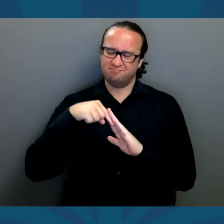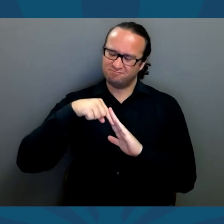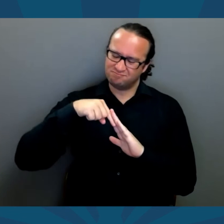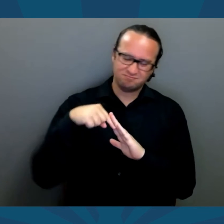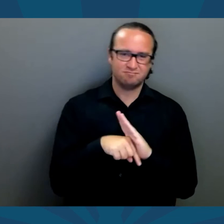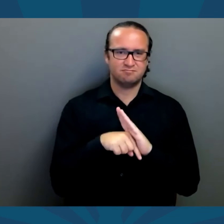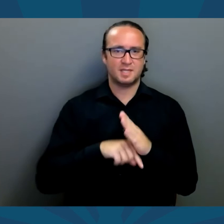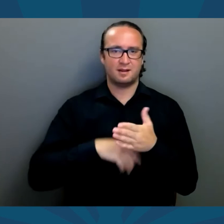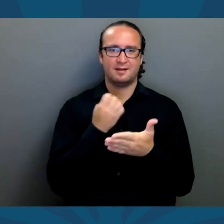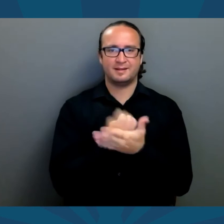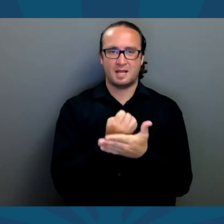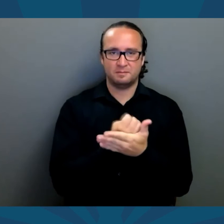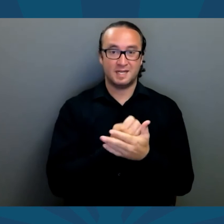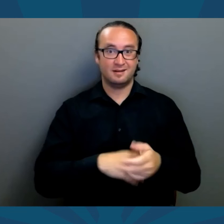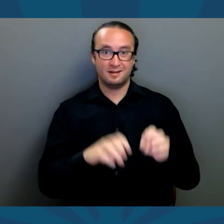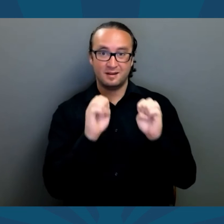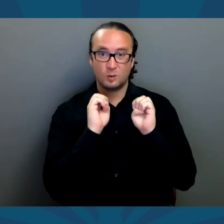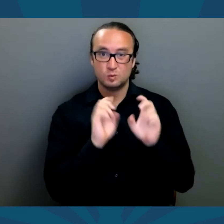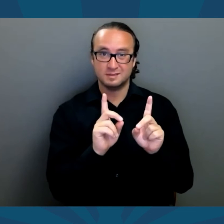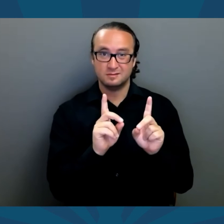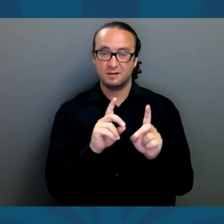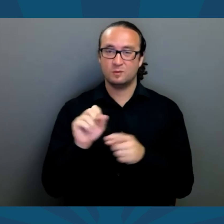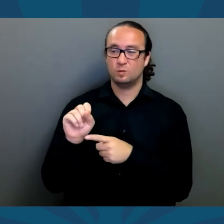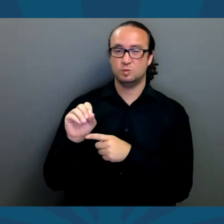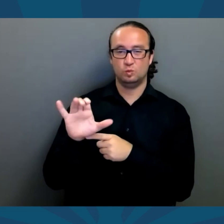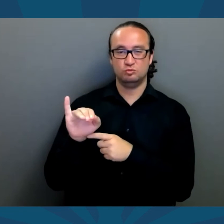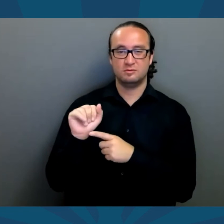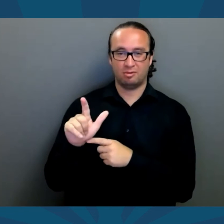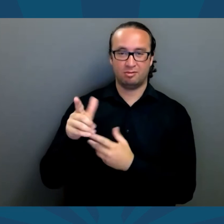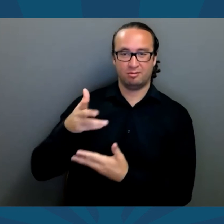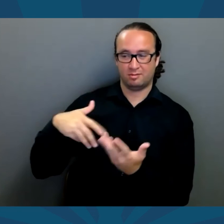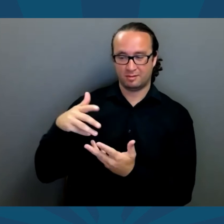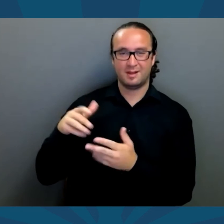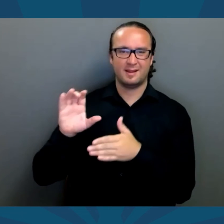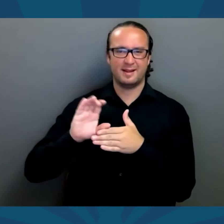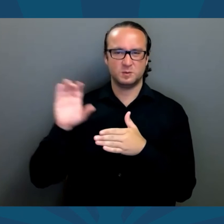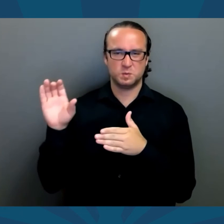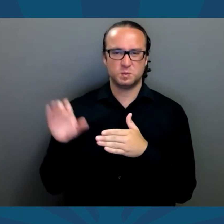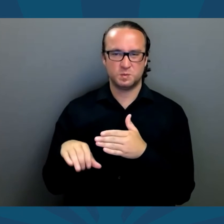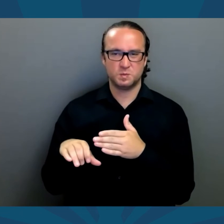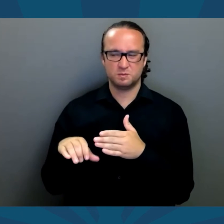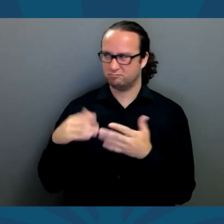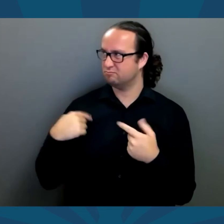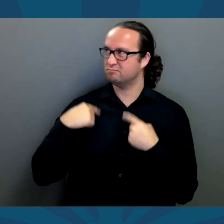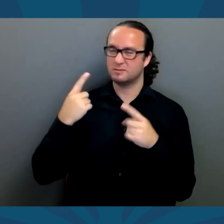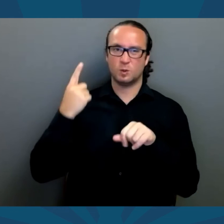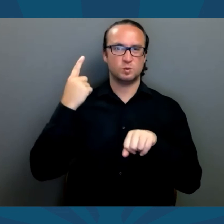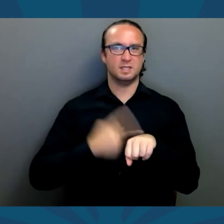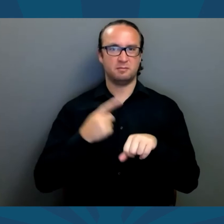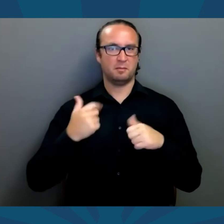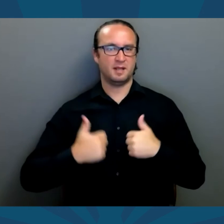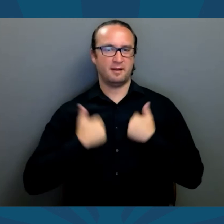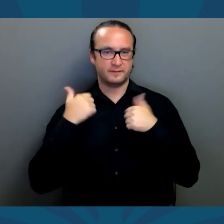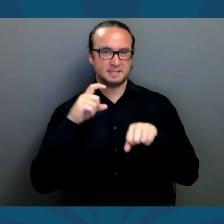recover from the deep economic, educational, and social consequences of